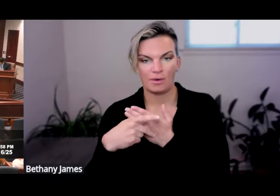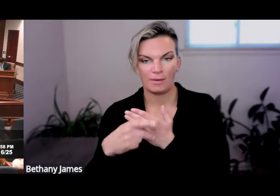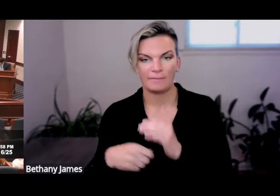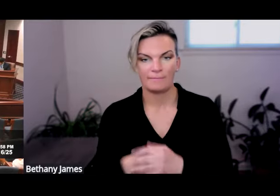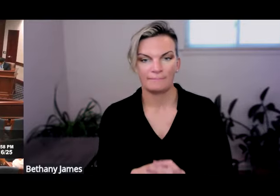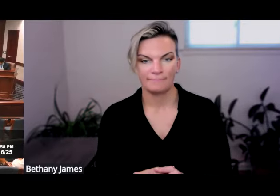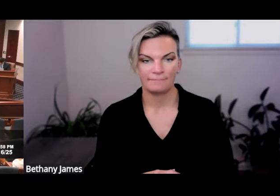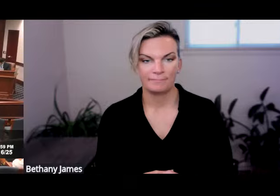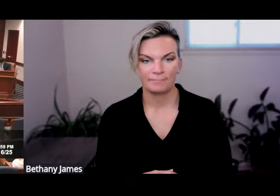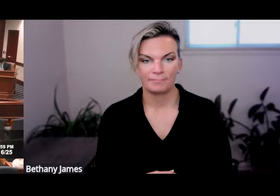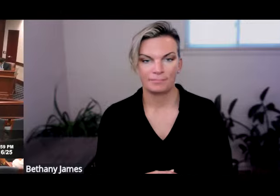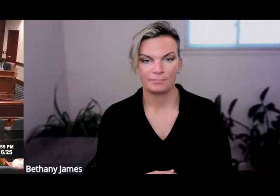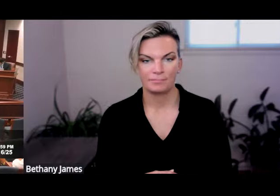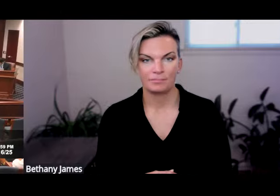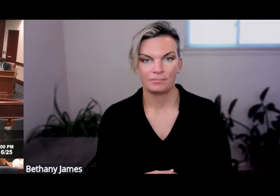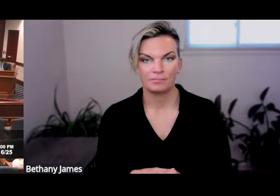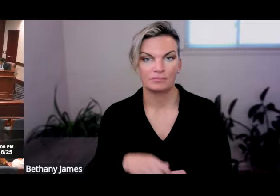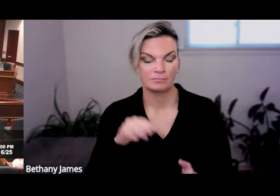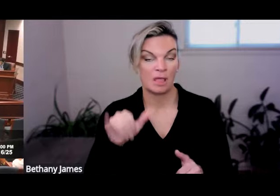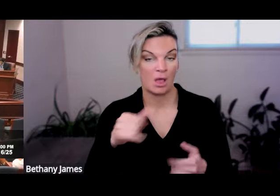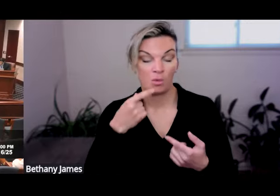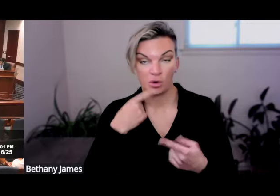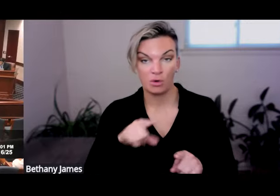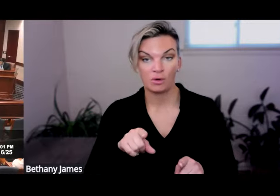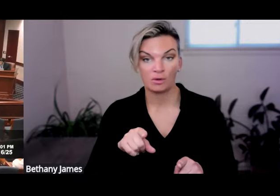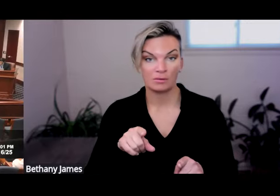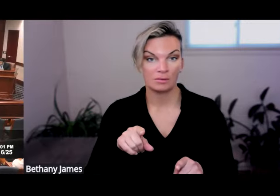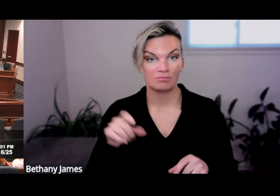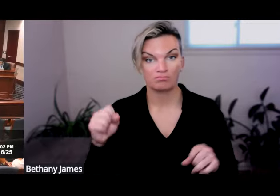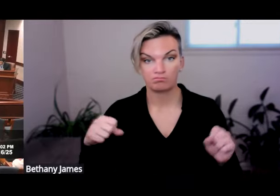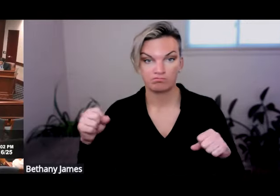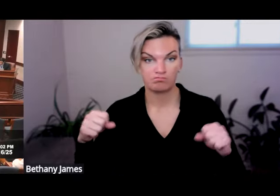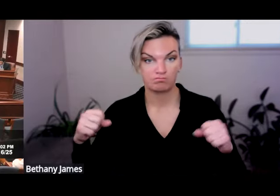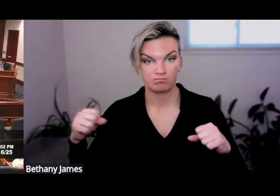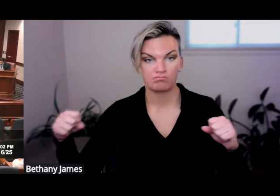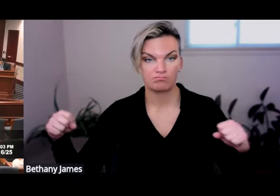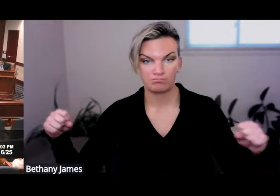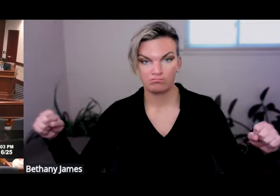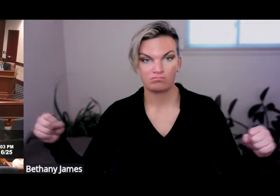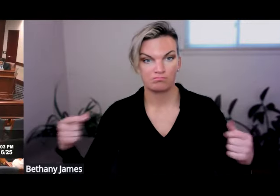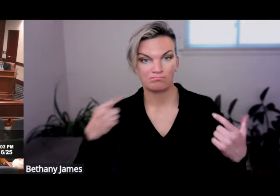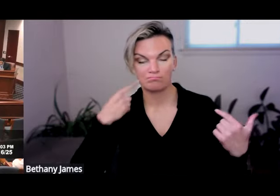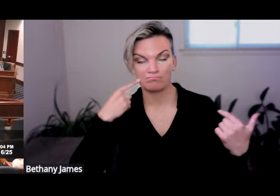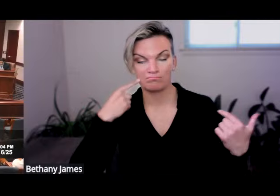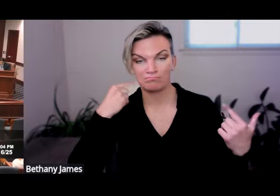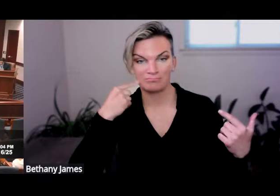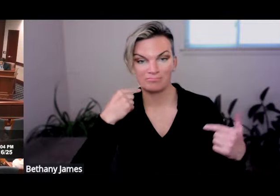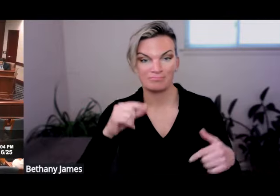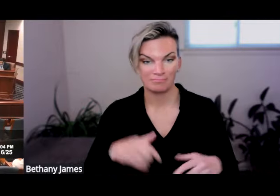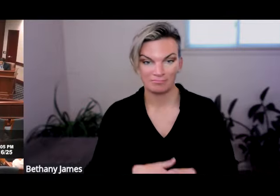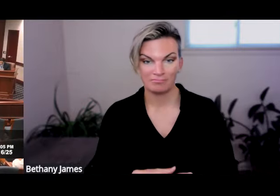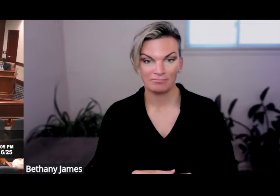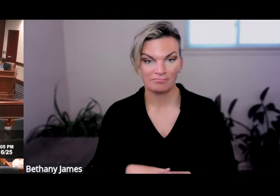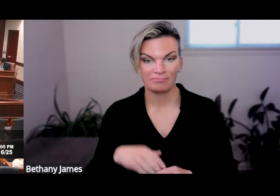Yeah. required state funded. Yeah, No, I. that's a good call. Role player, baby.